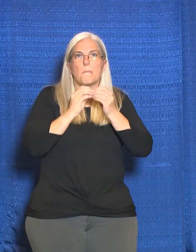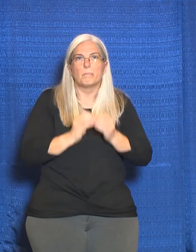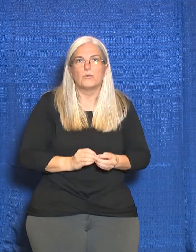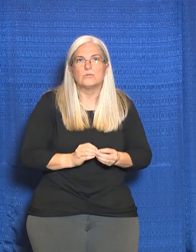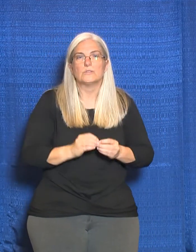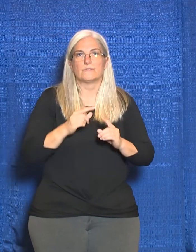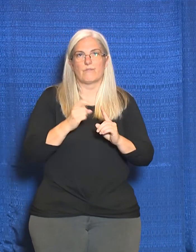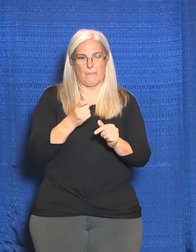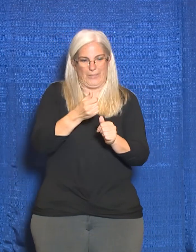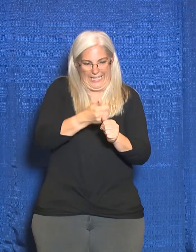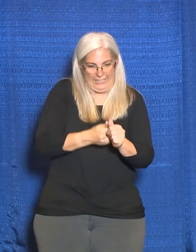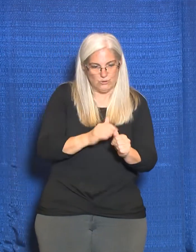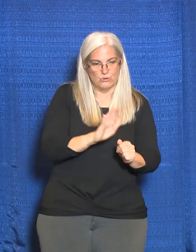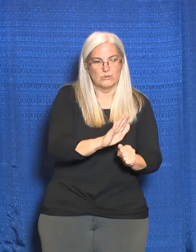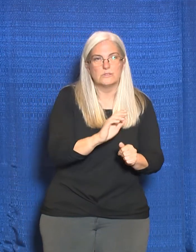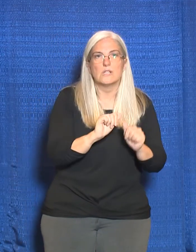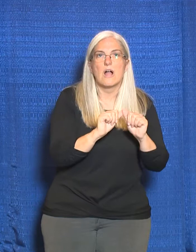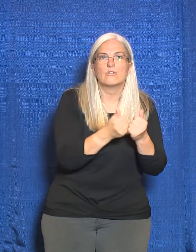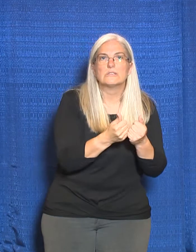to the Secretary of State.